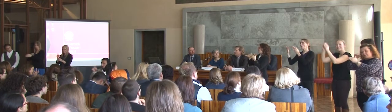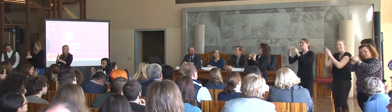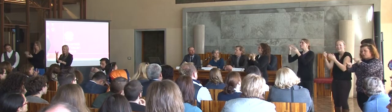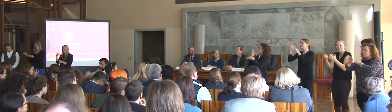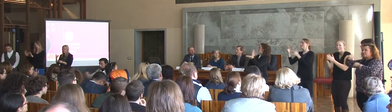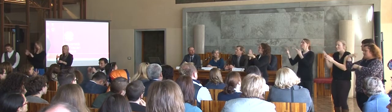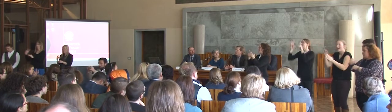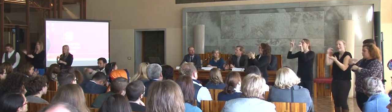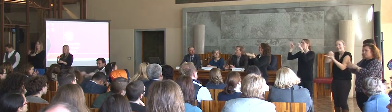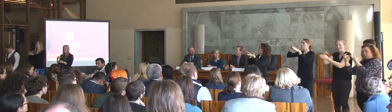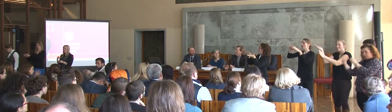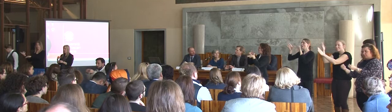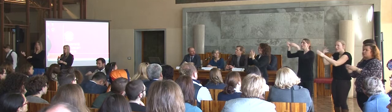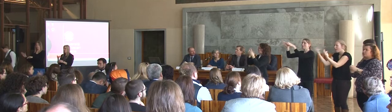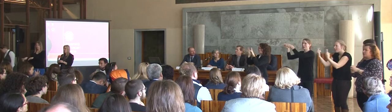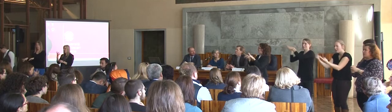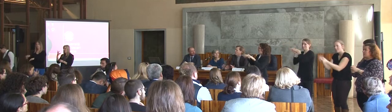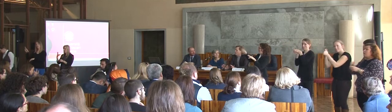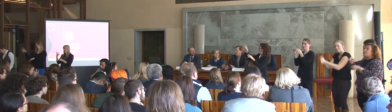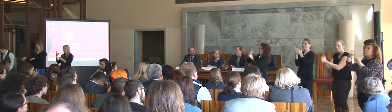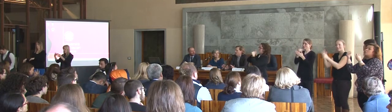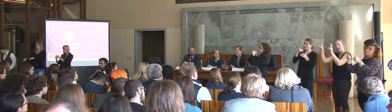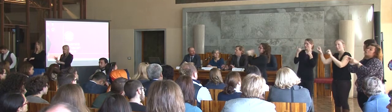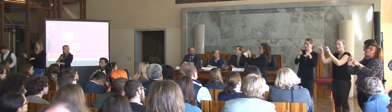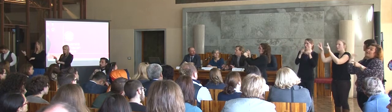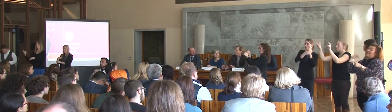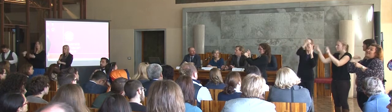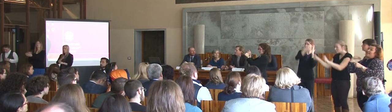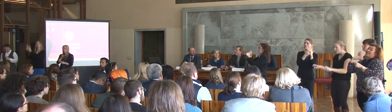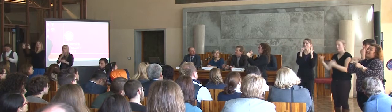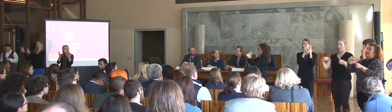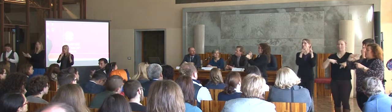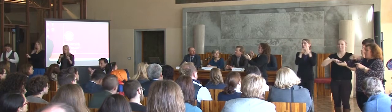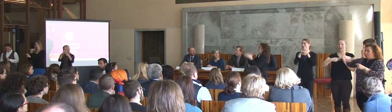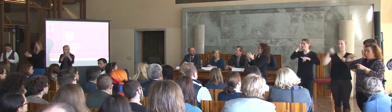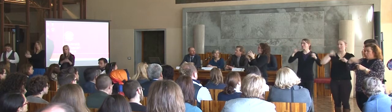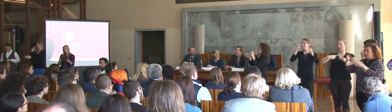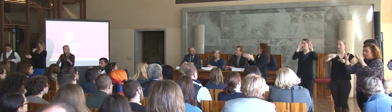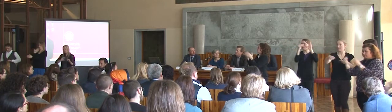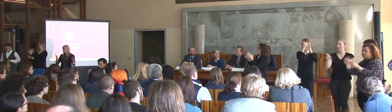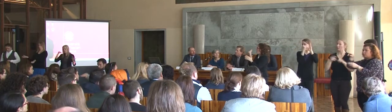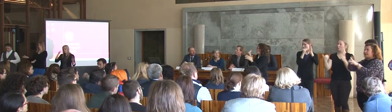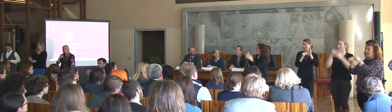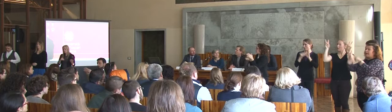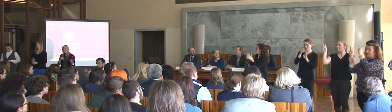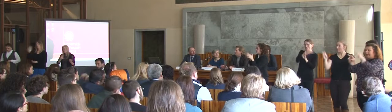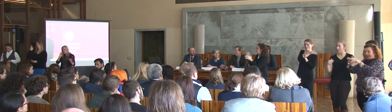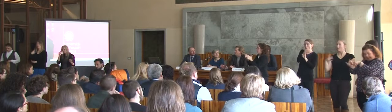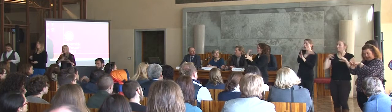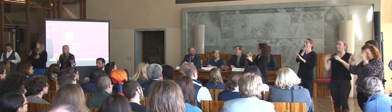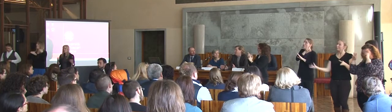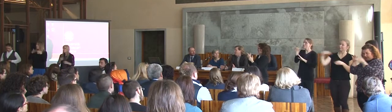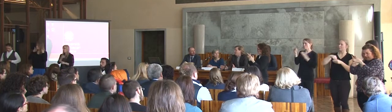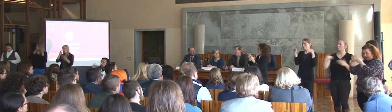system. And there we have a lot of new categories which we didn't have before. Before we only had the